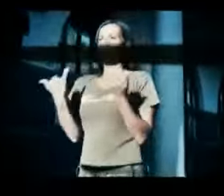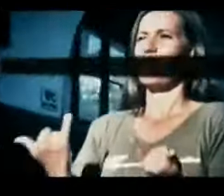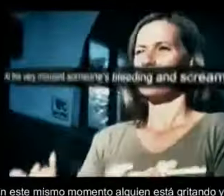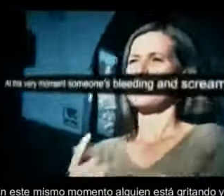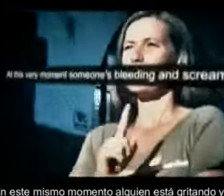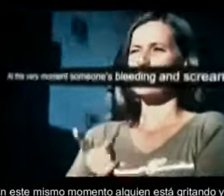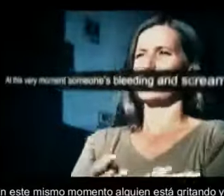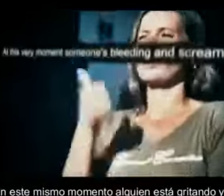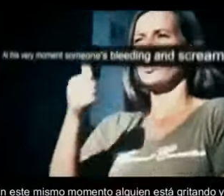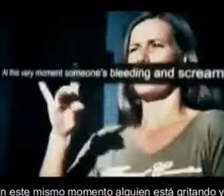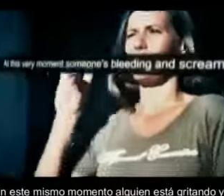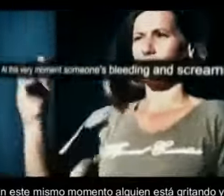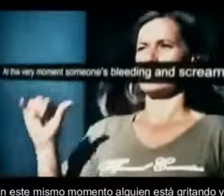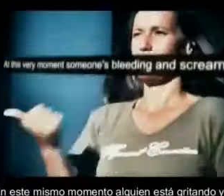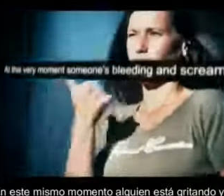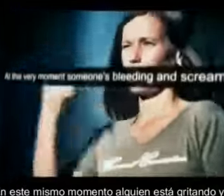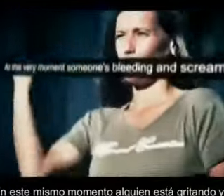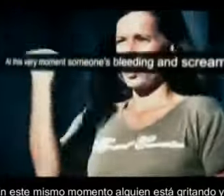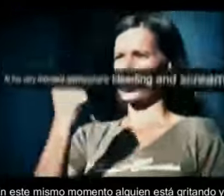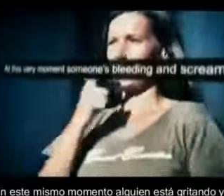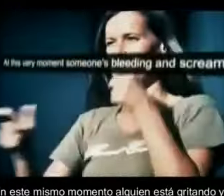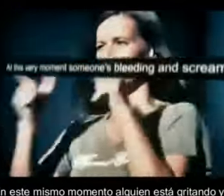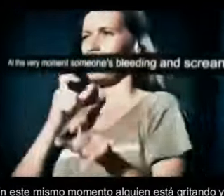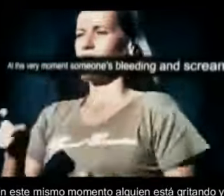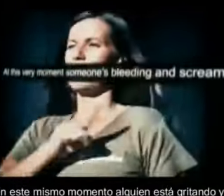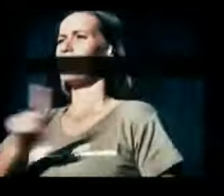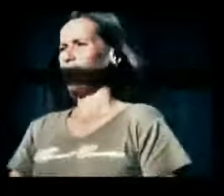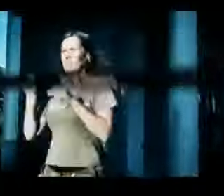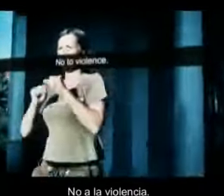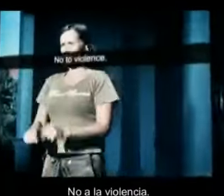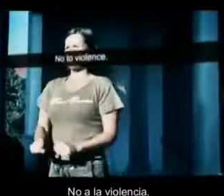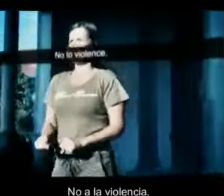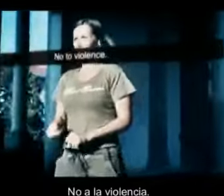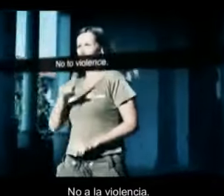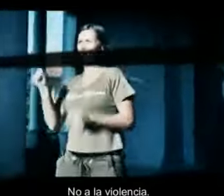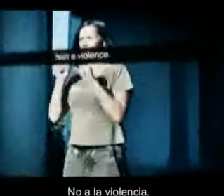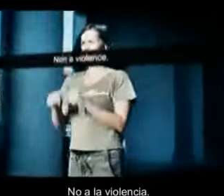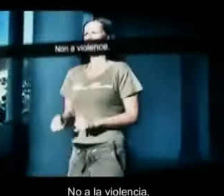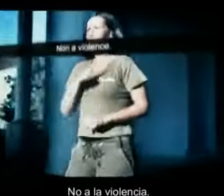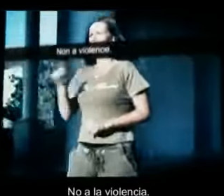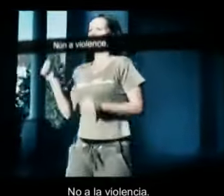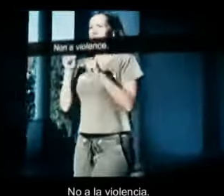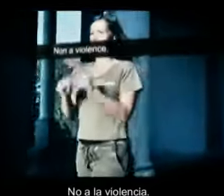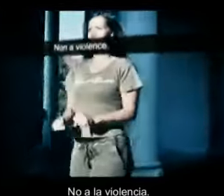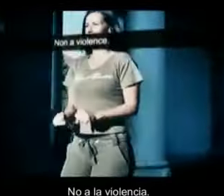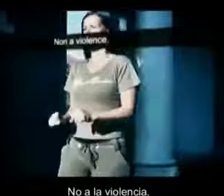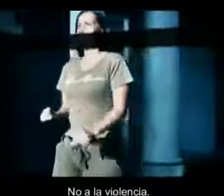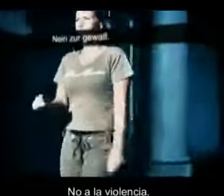At this very moment, someone's bleeding and screaming. No to violence! No a violence!